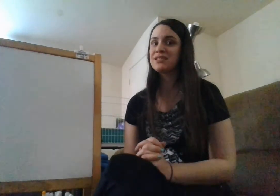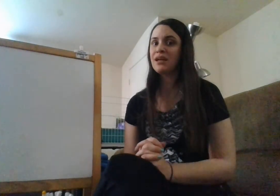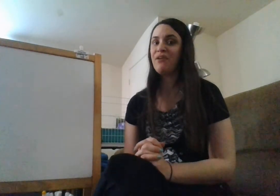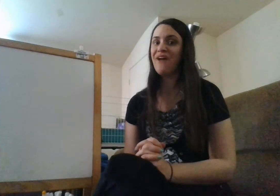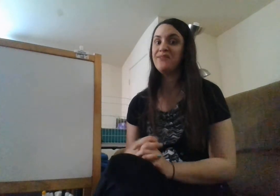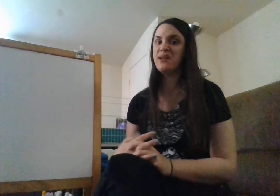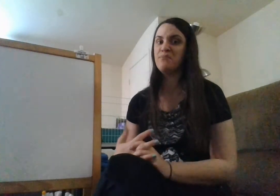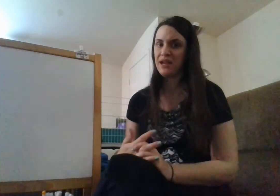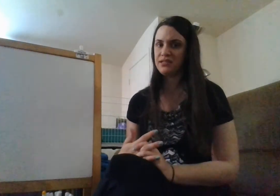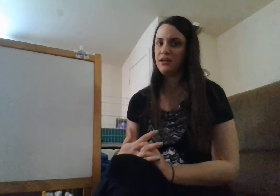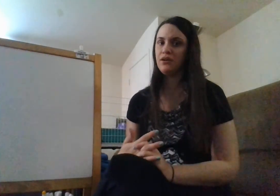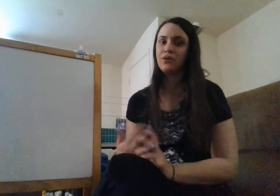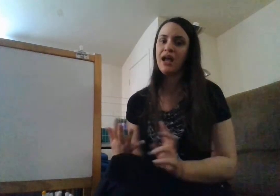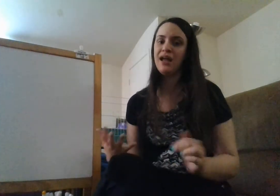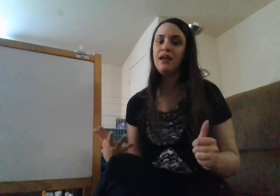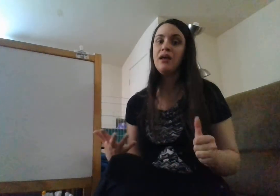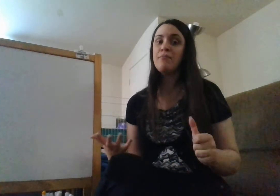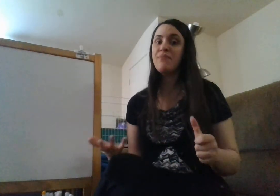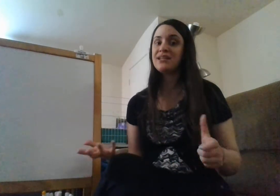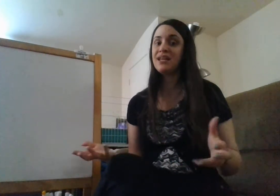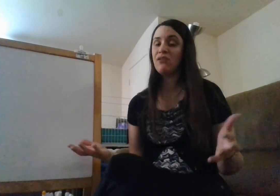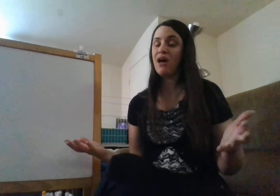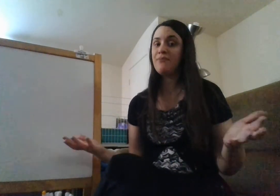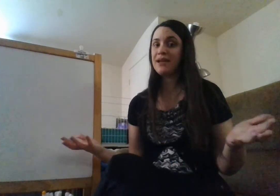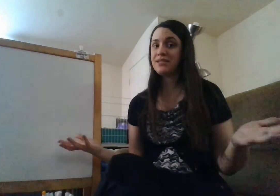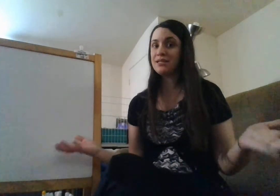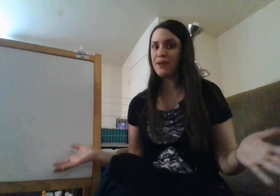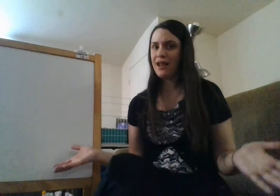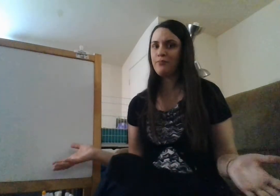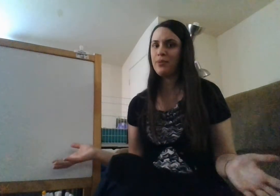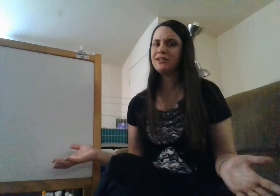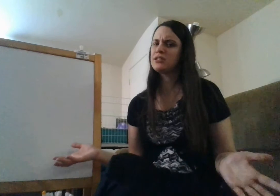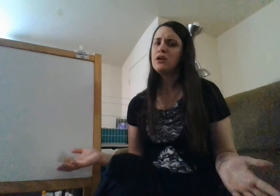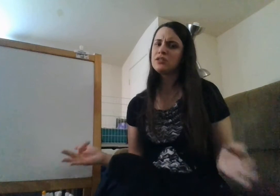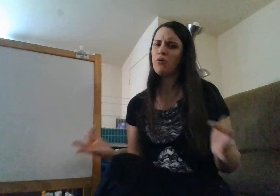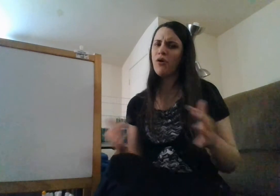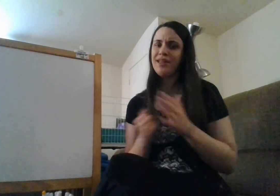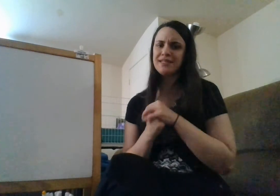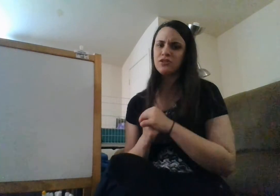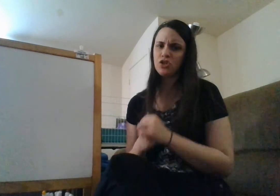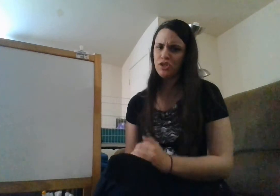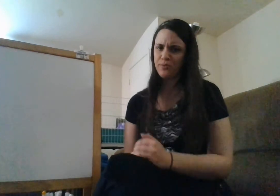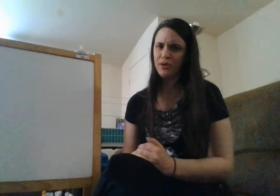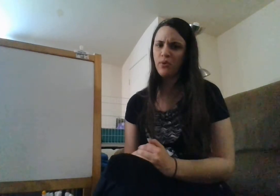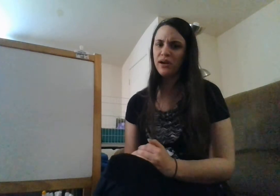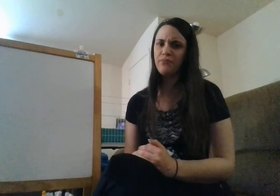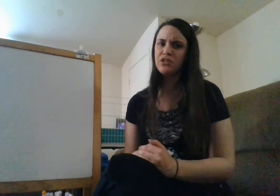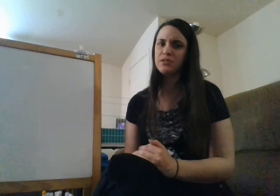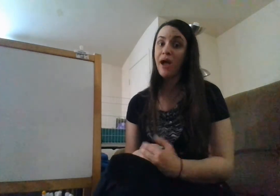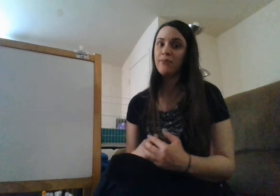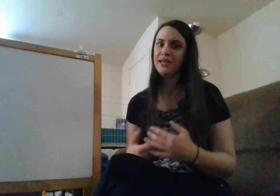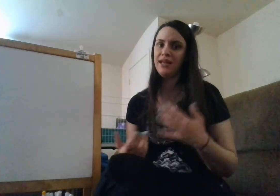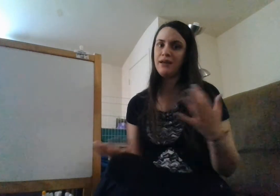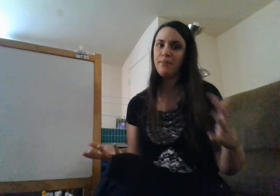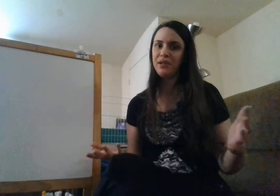can be found in medicine, okay? Medicine, a lot of medicine is made out of plants. So all these things are super important, which is why we need